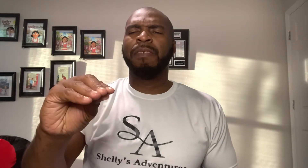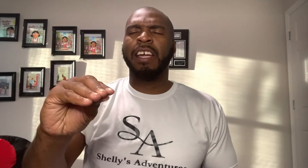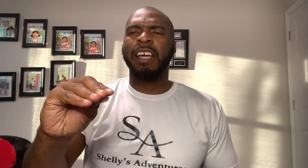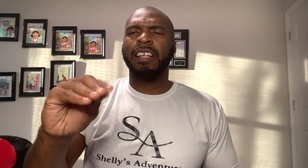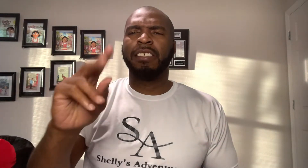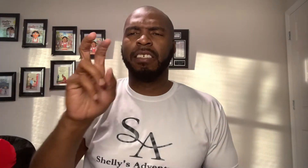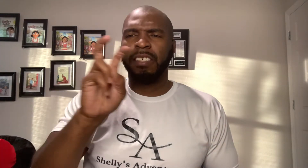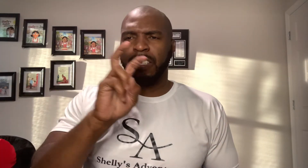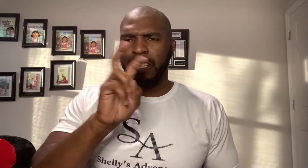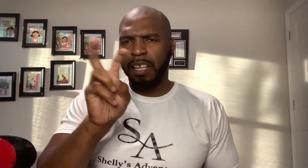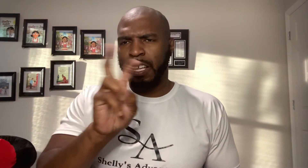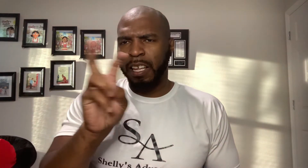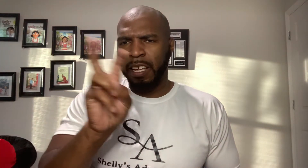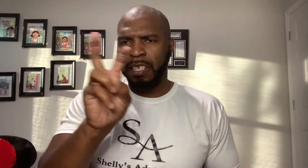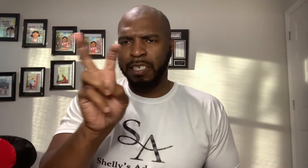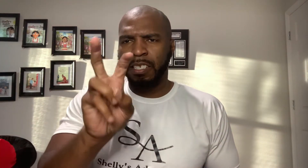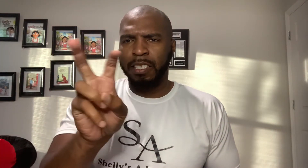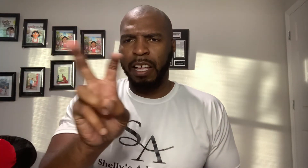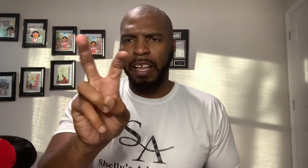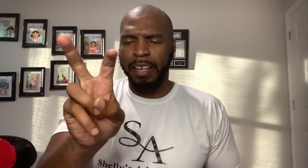elephant, and snake.